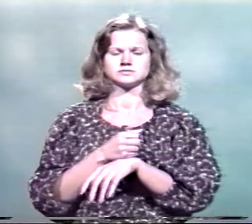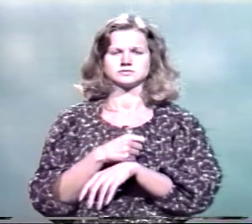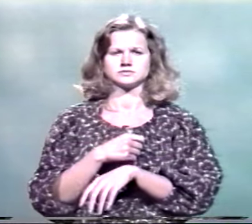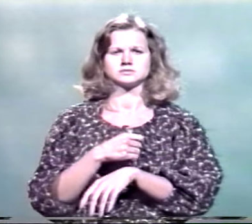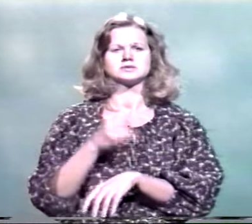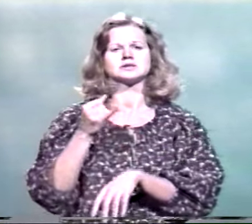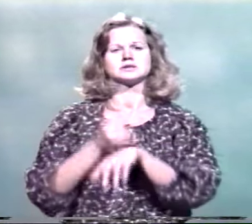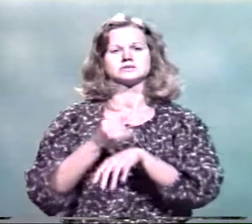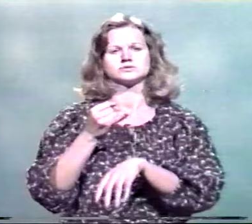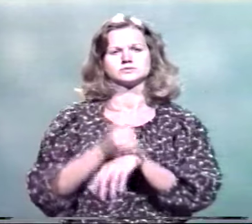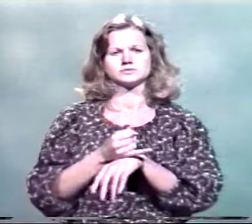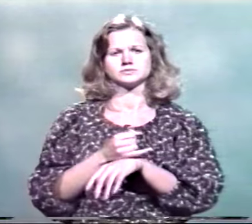Institute,